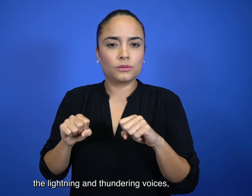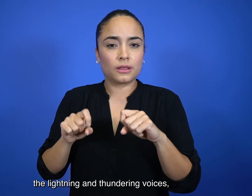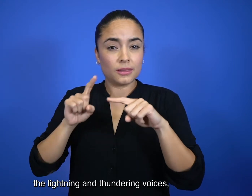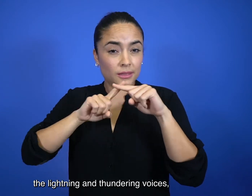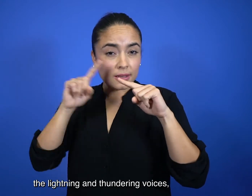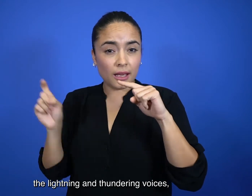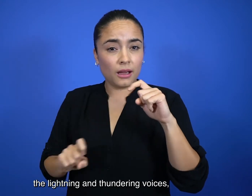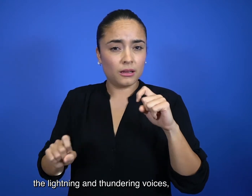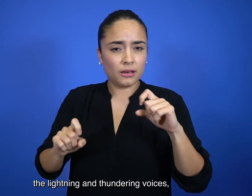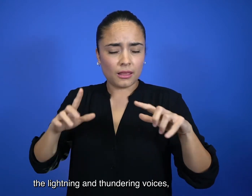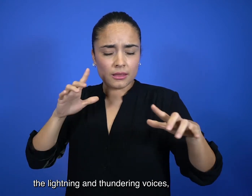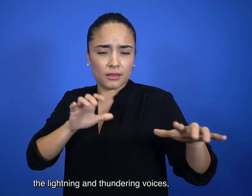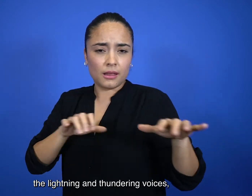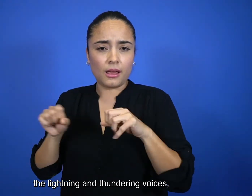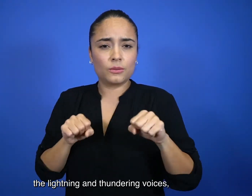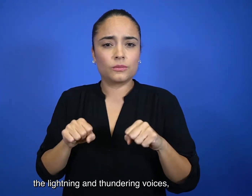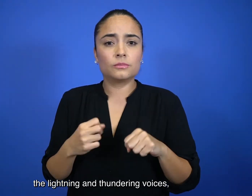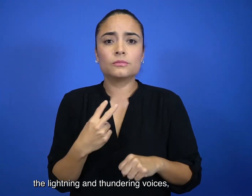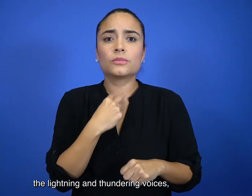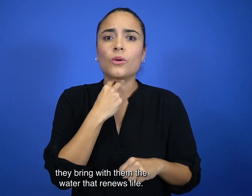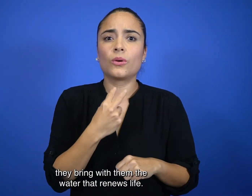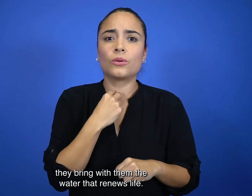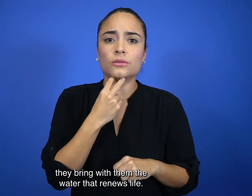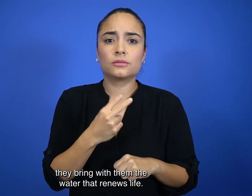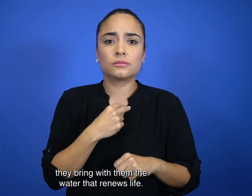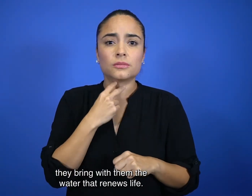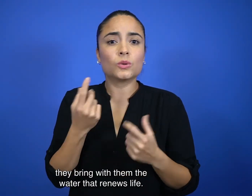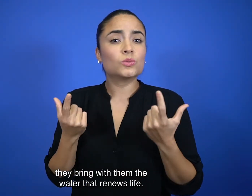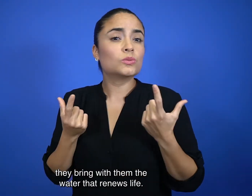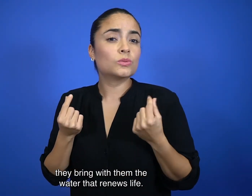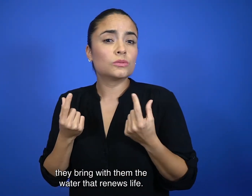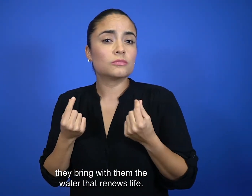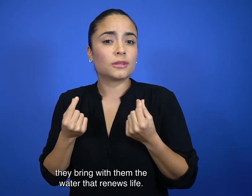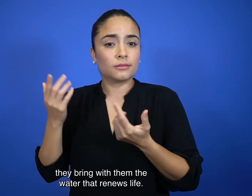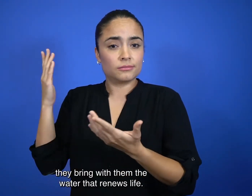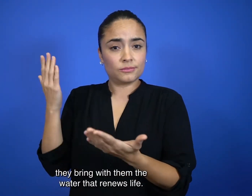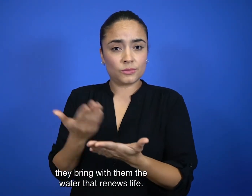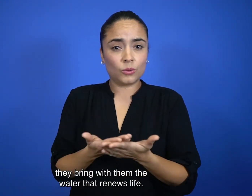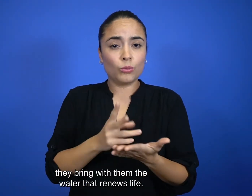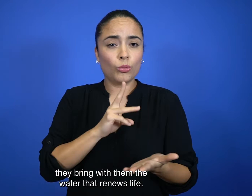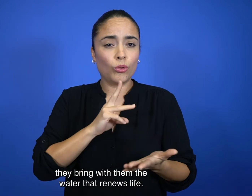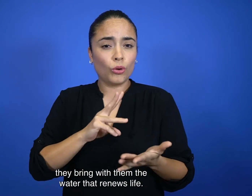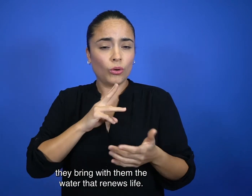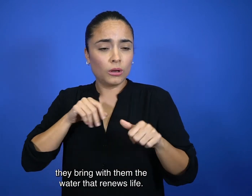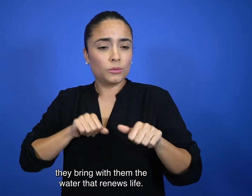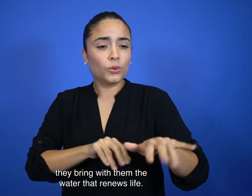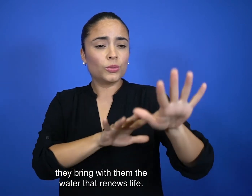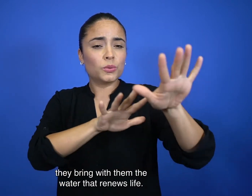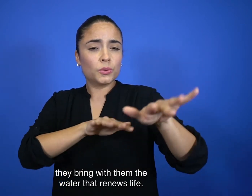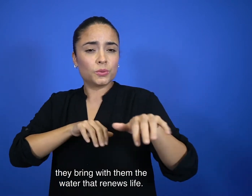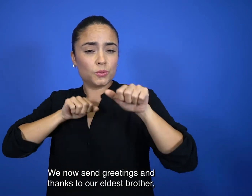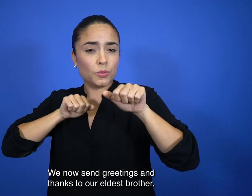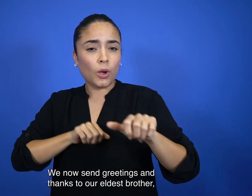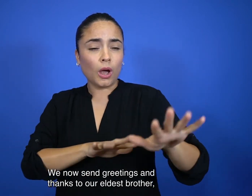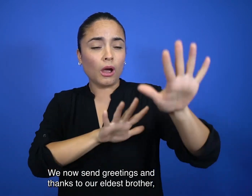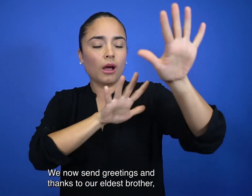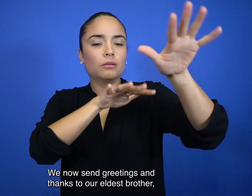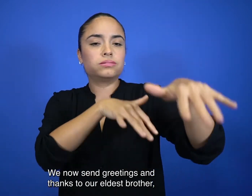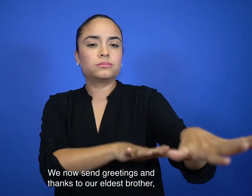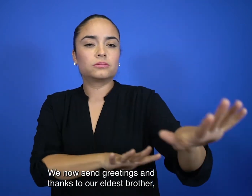and thundering voices, they bring with them the water that renews life. We now send greetings